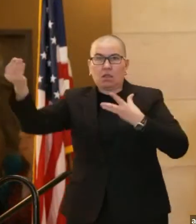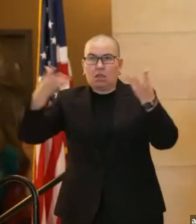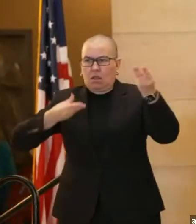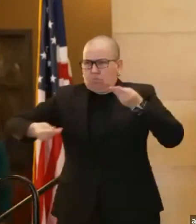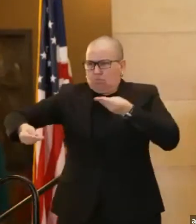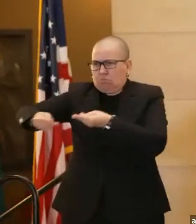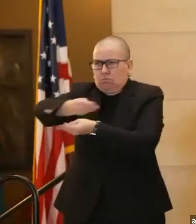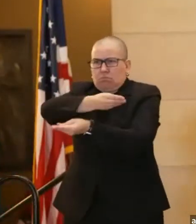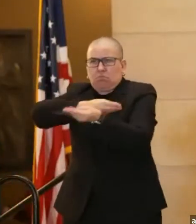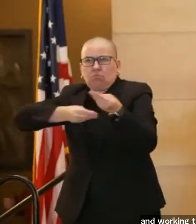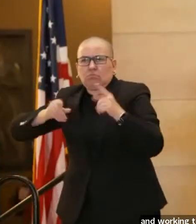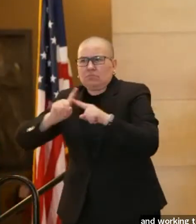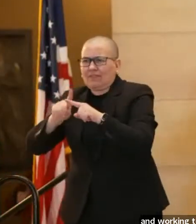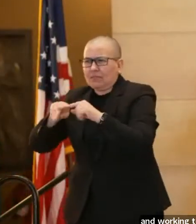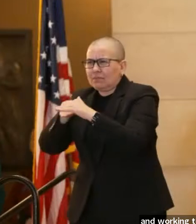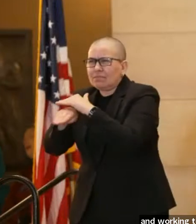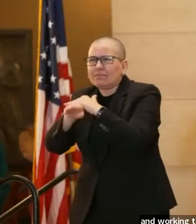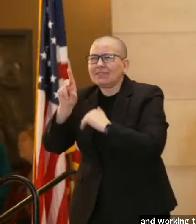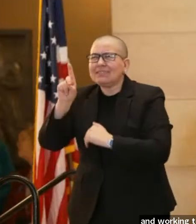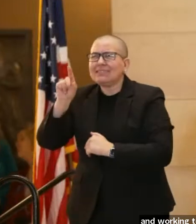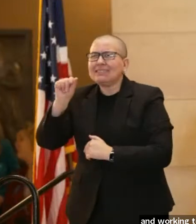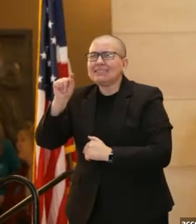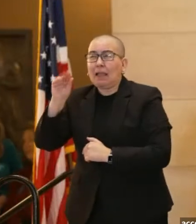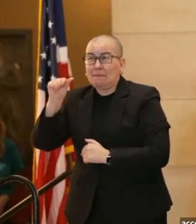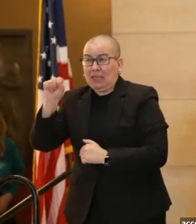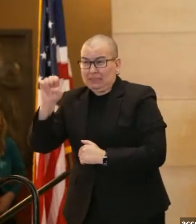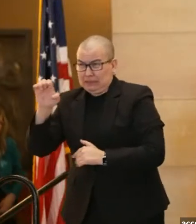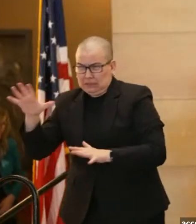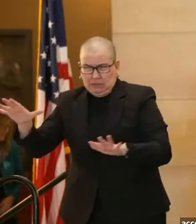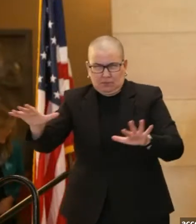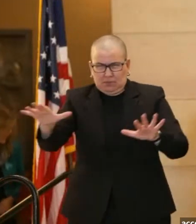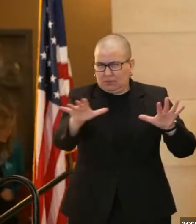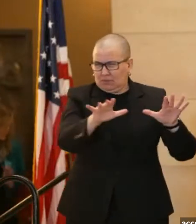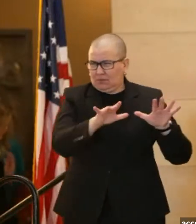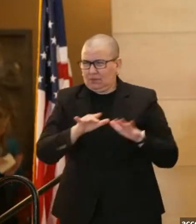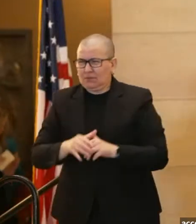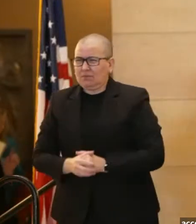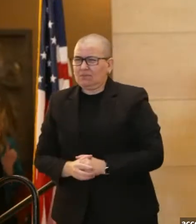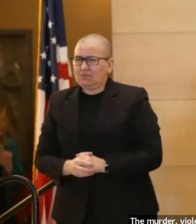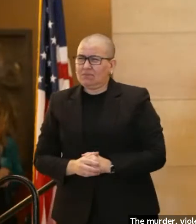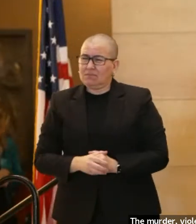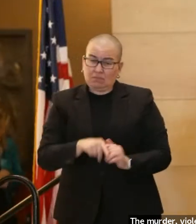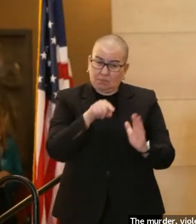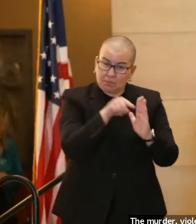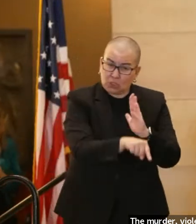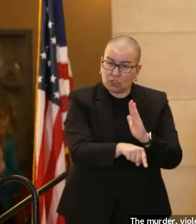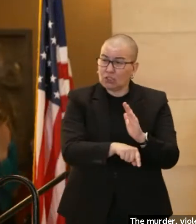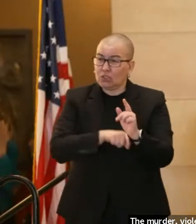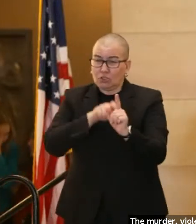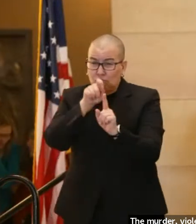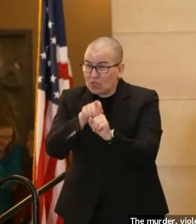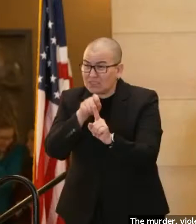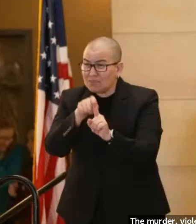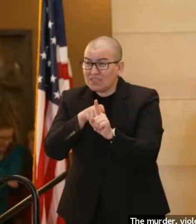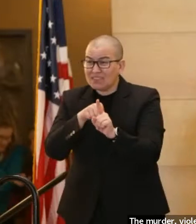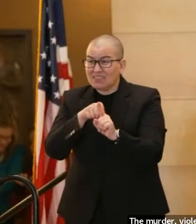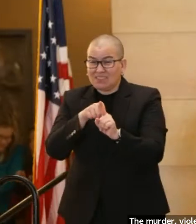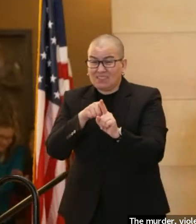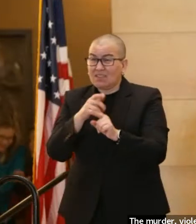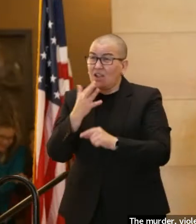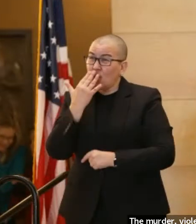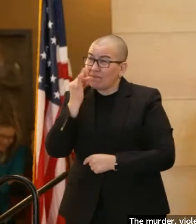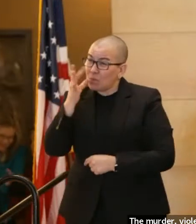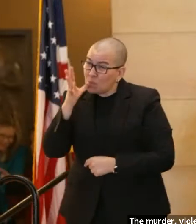different databases. The murder, violence, and harassment of people of color, Native women, and Two-Spirit people, those that live